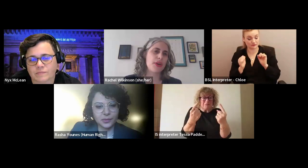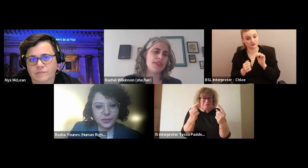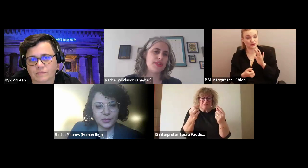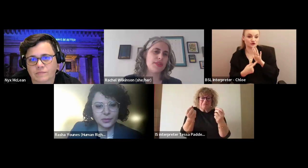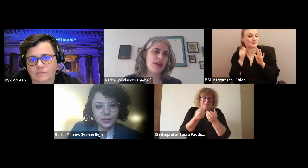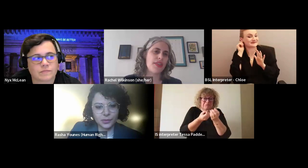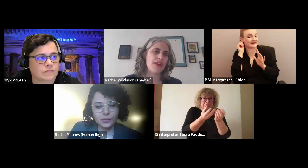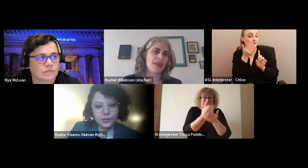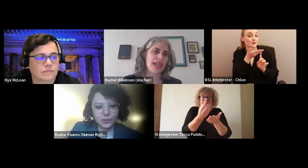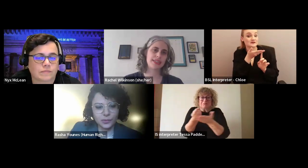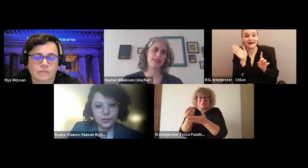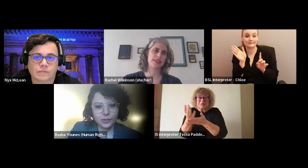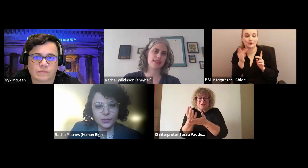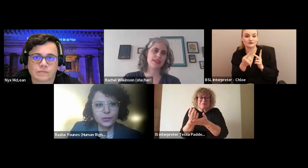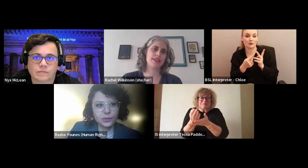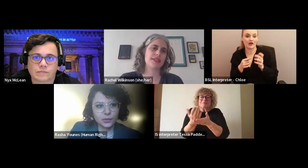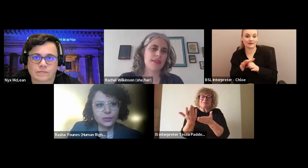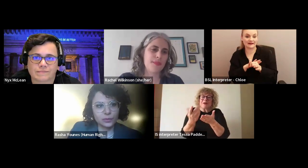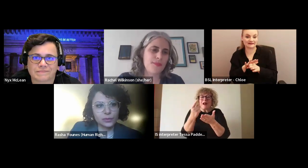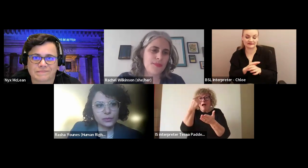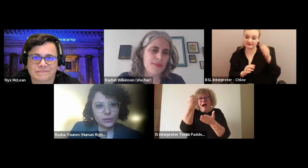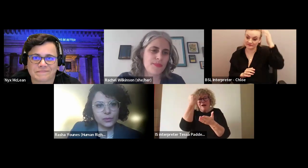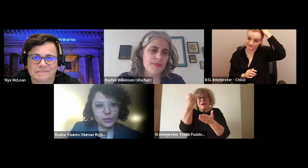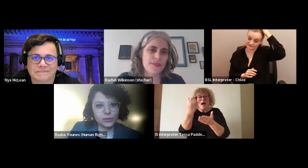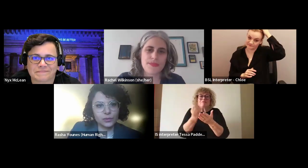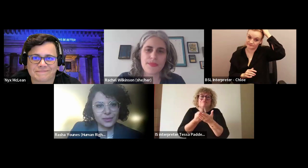or signposts to other places.